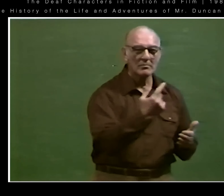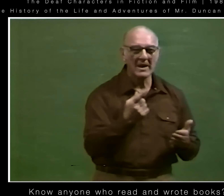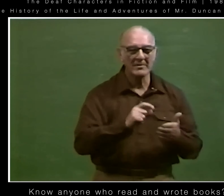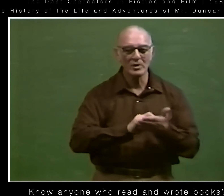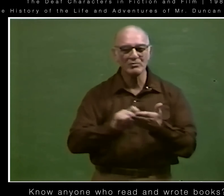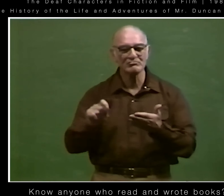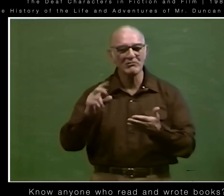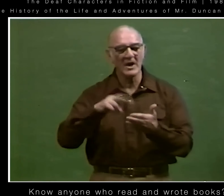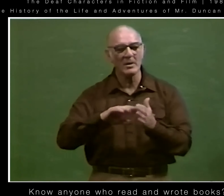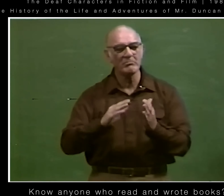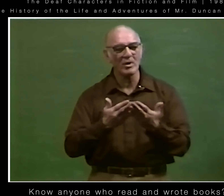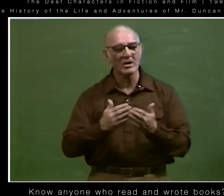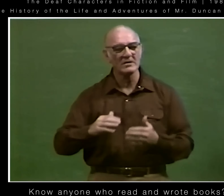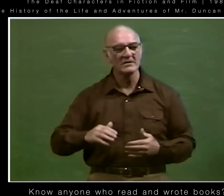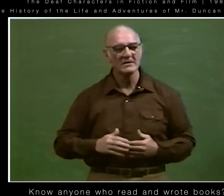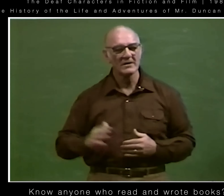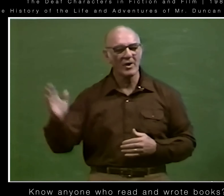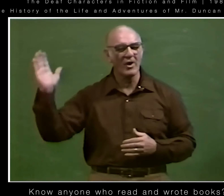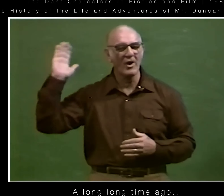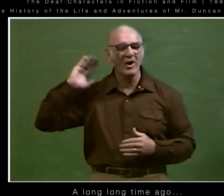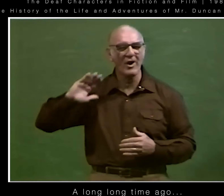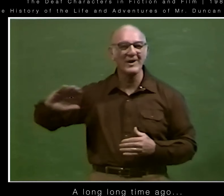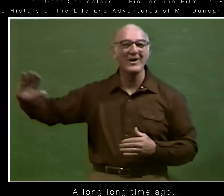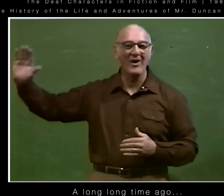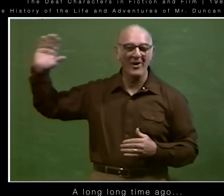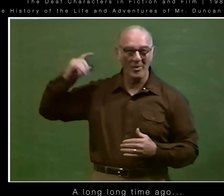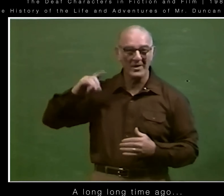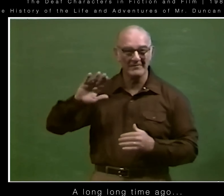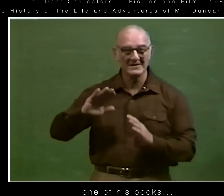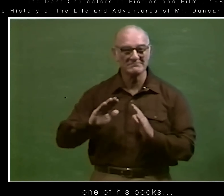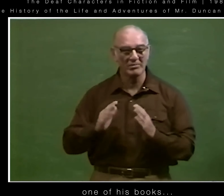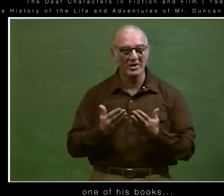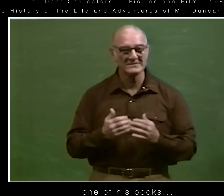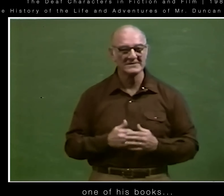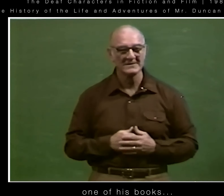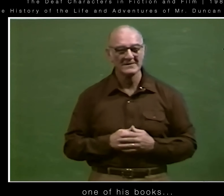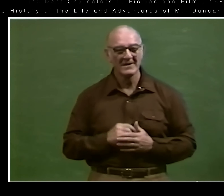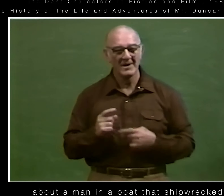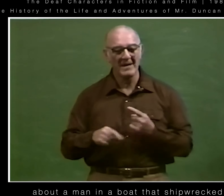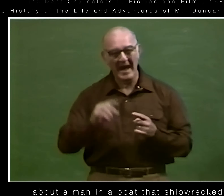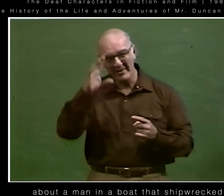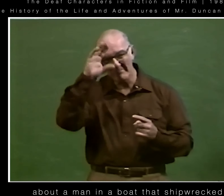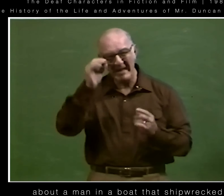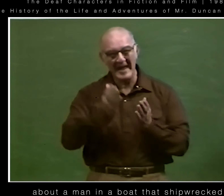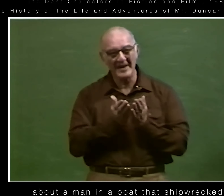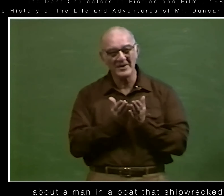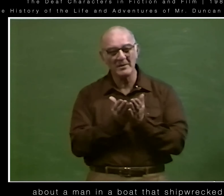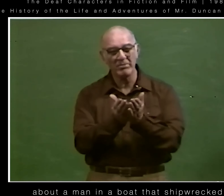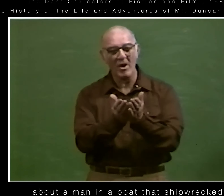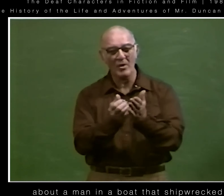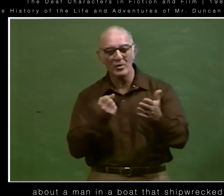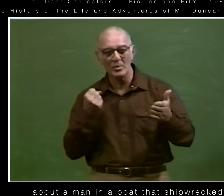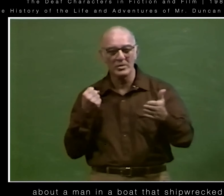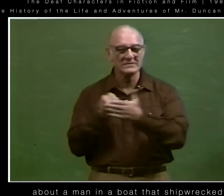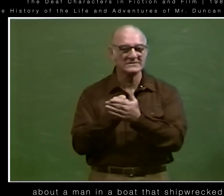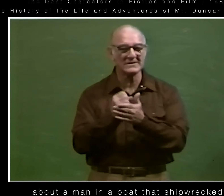Maybe you read a book long ago, one of his books, about a man in a boat who